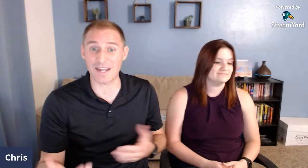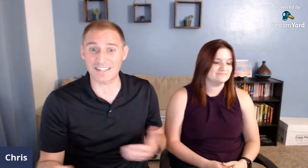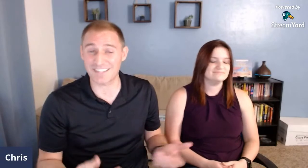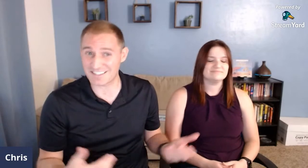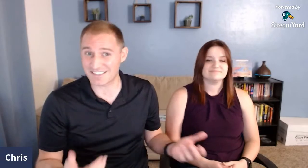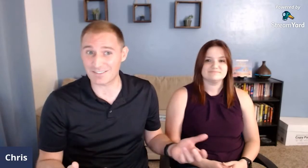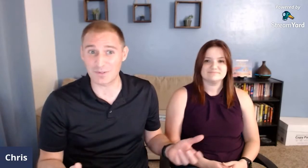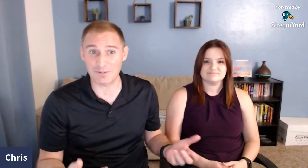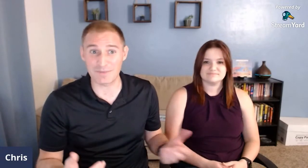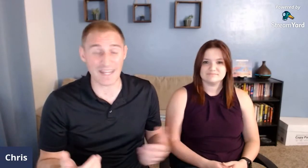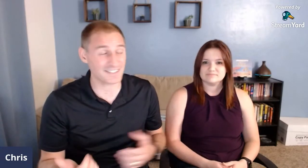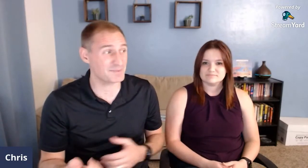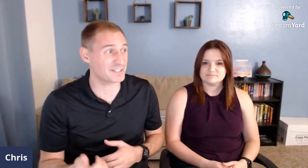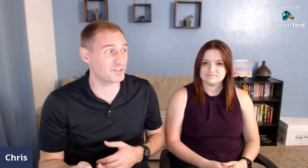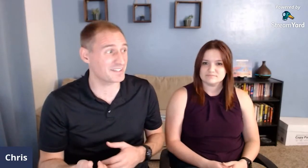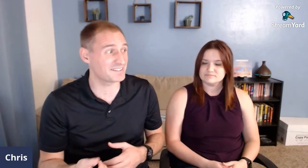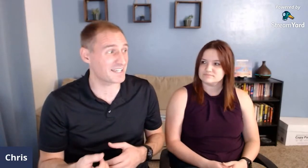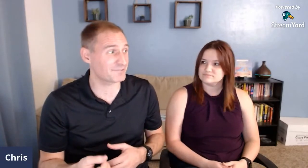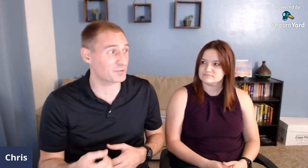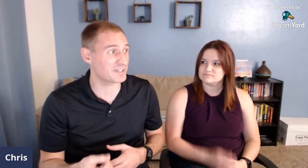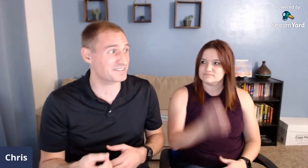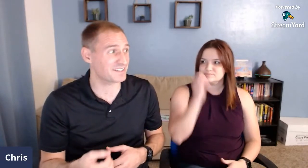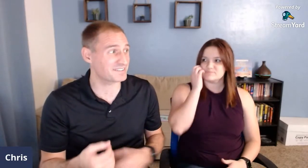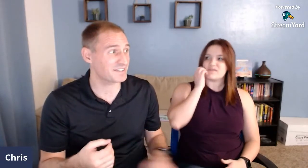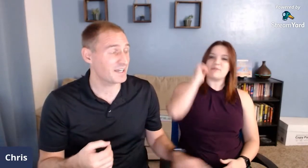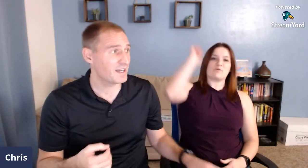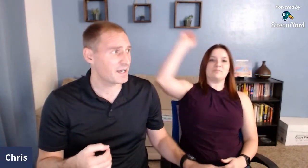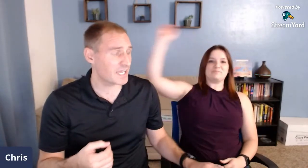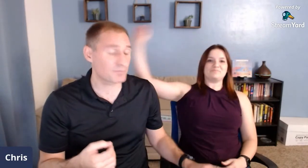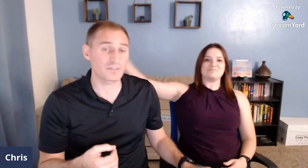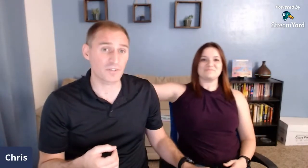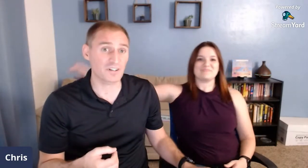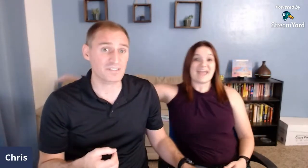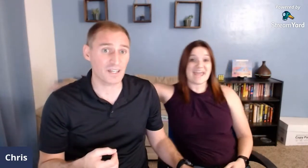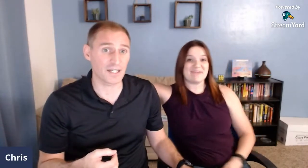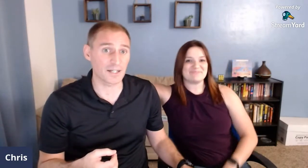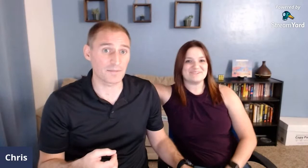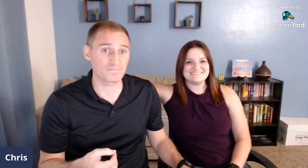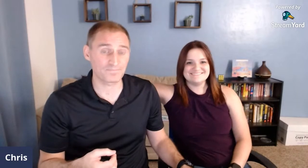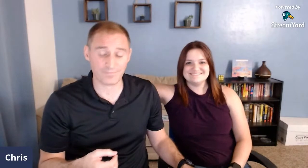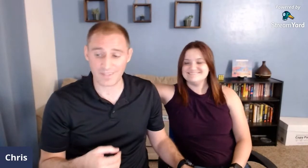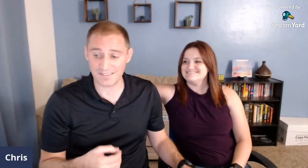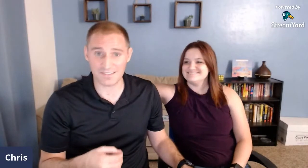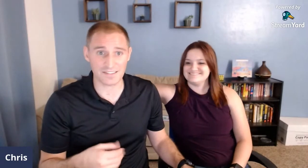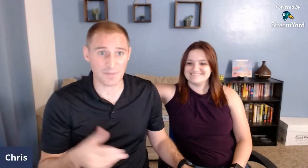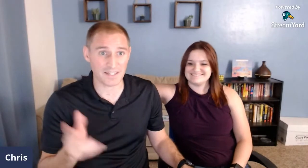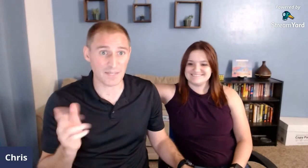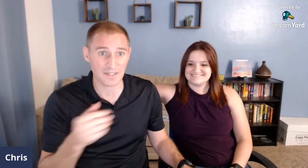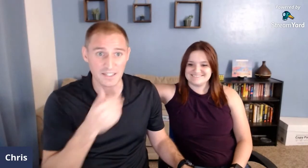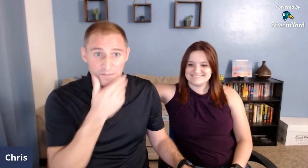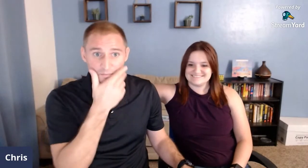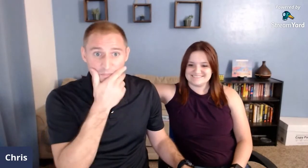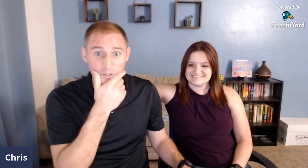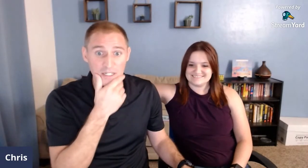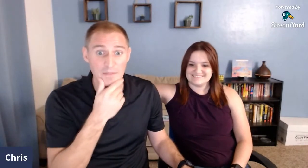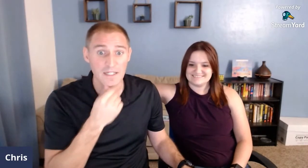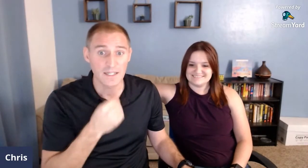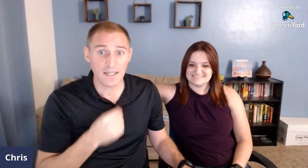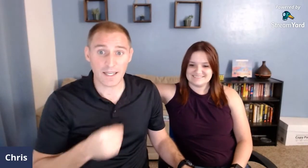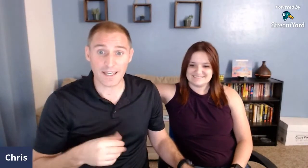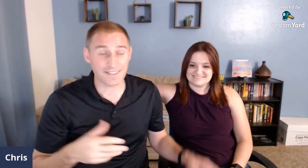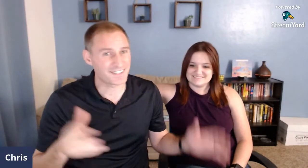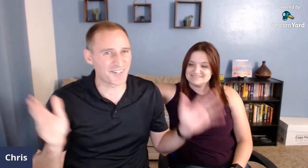doing these practice sessions every week. We've actually been doing these every week since April 1st, since the pandemic kind of blew